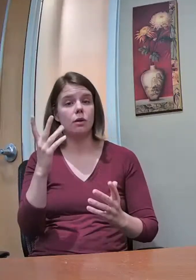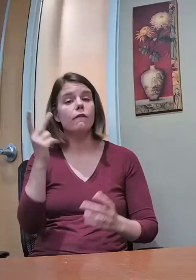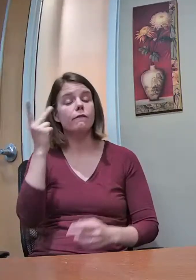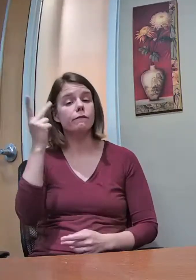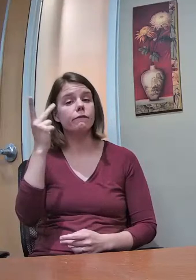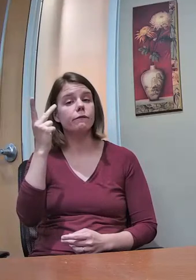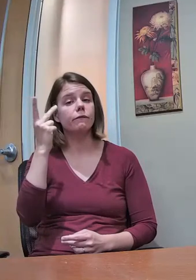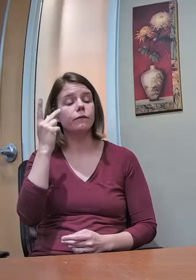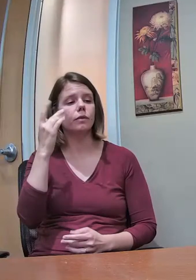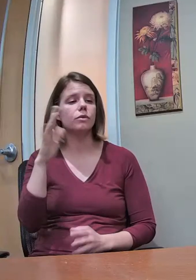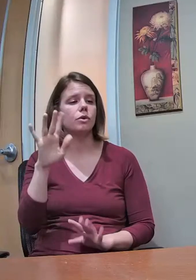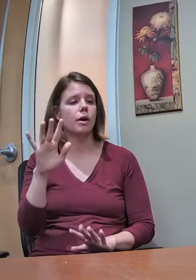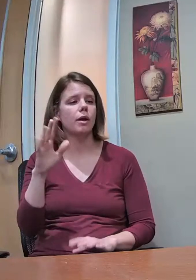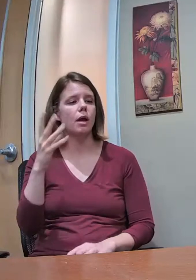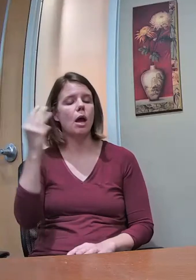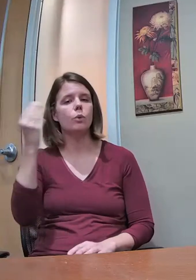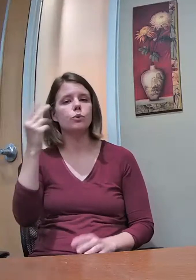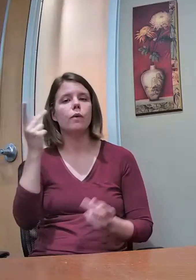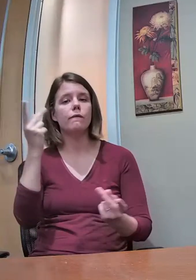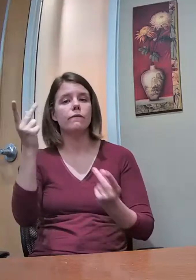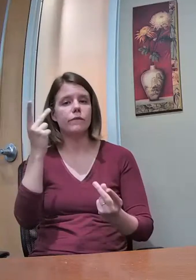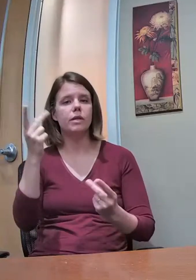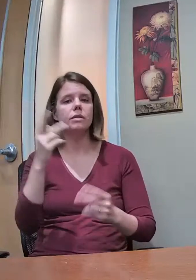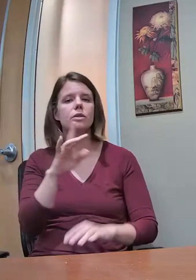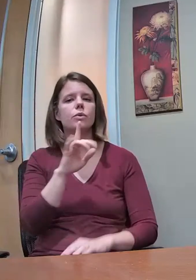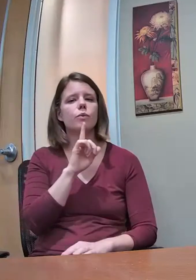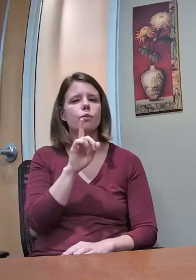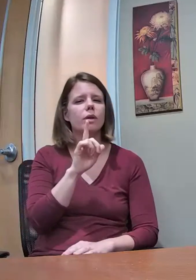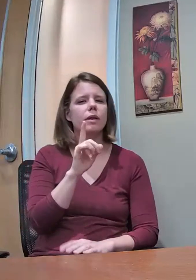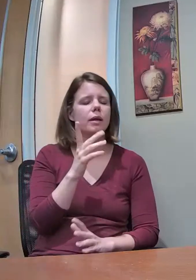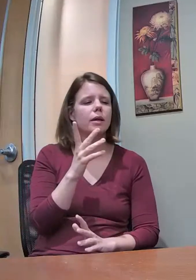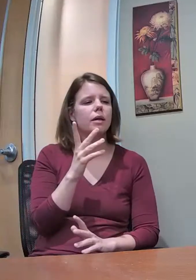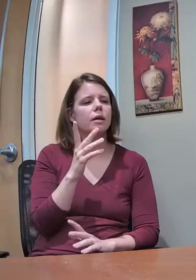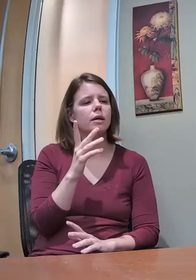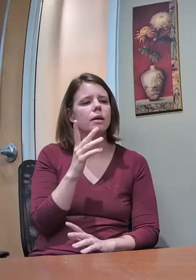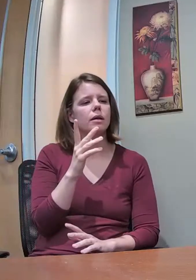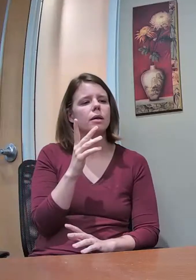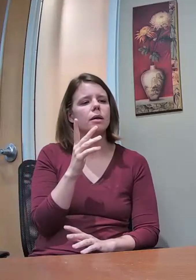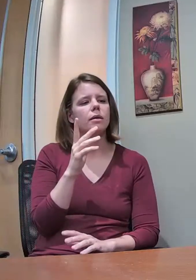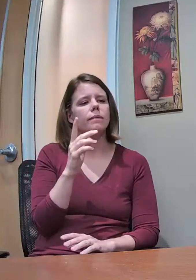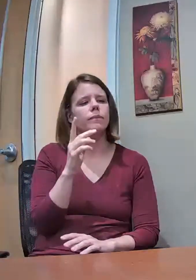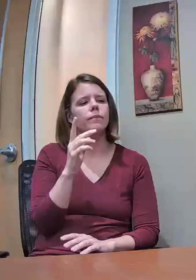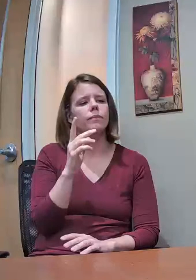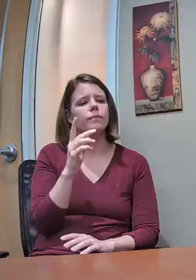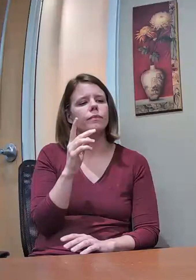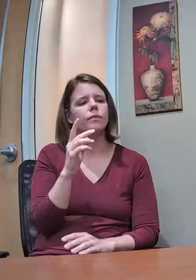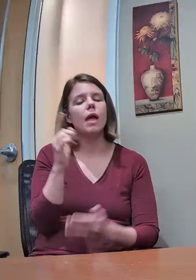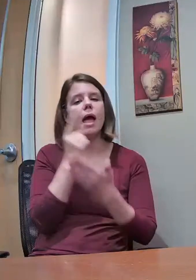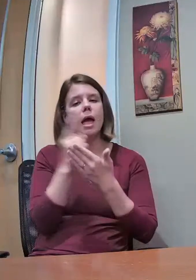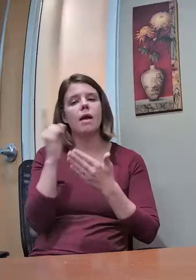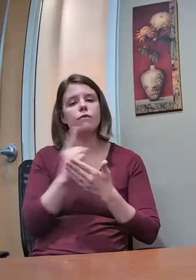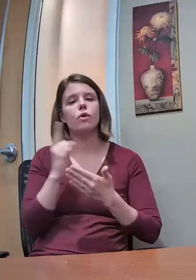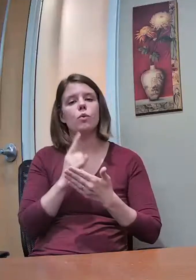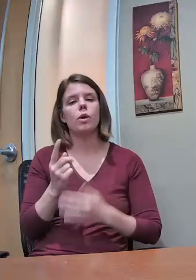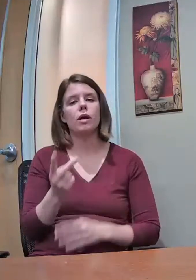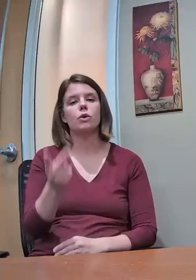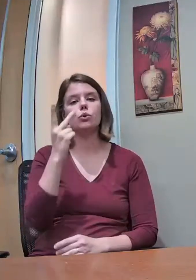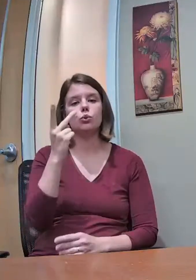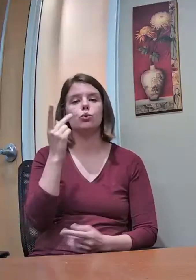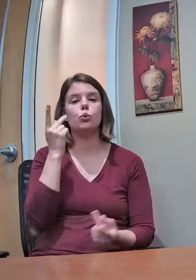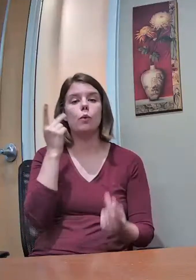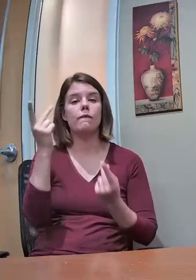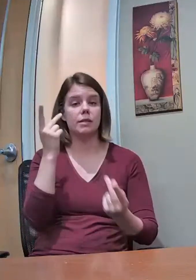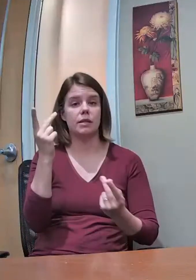of visits, but we'll make every effort to provide at least 2 visits per resident per week.